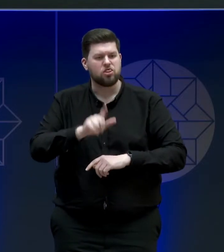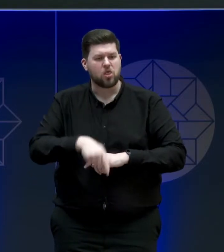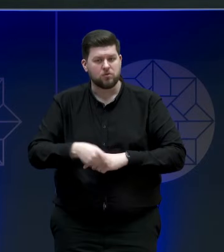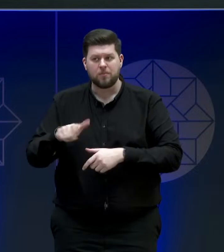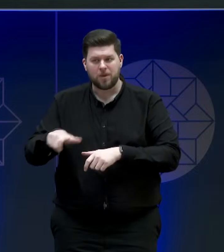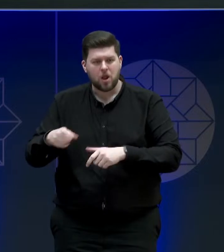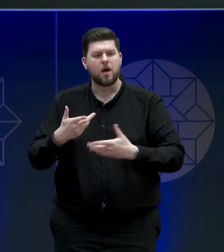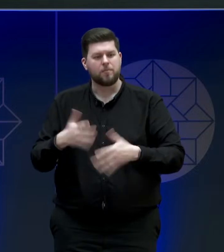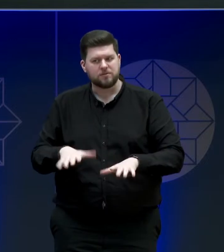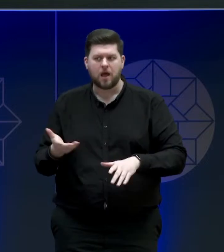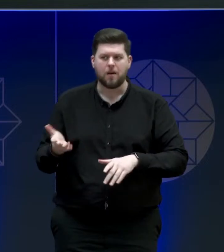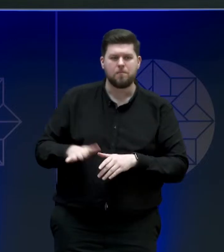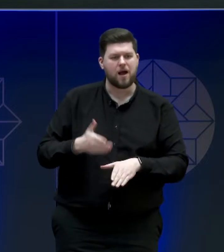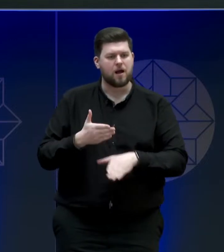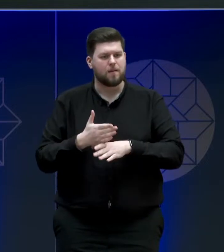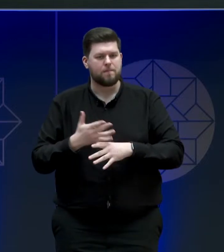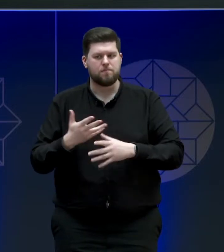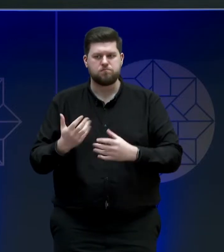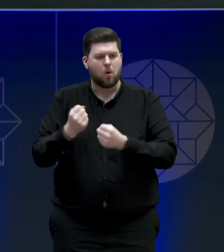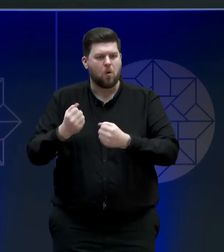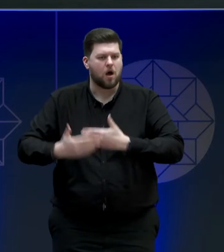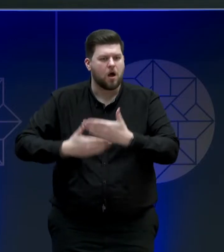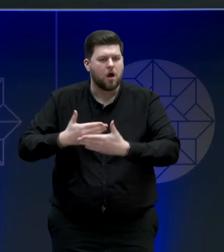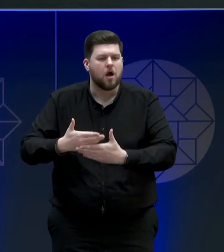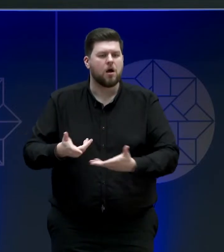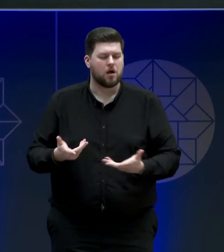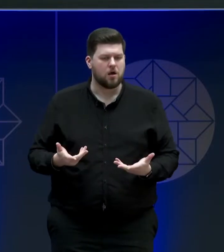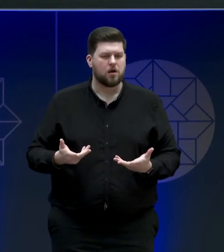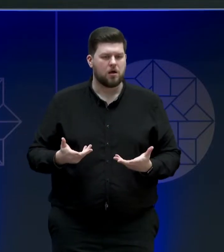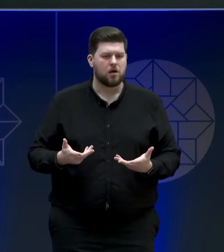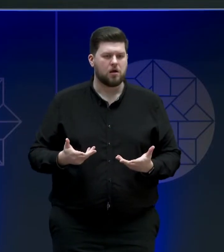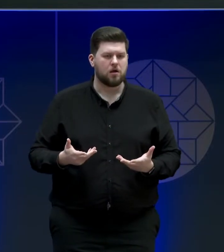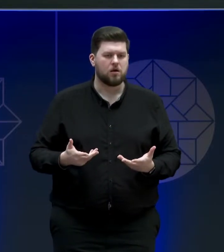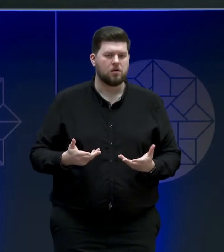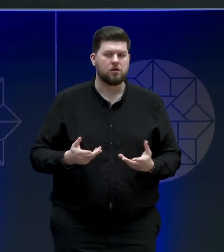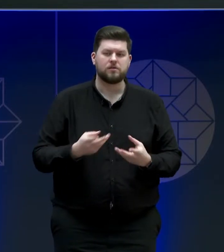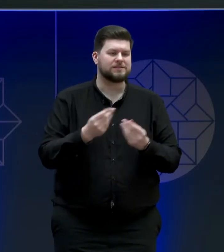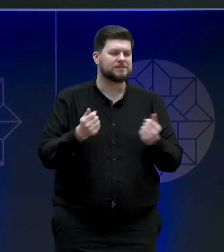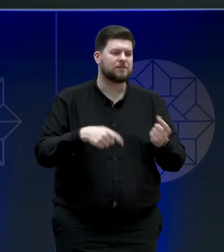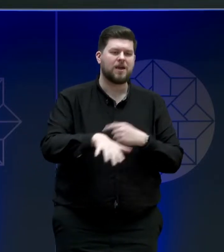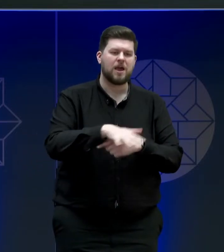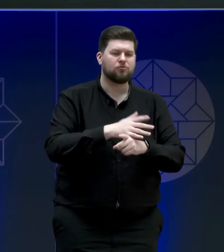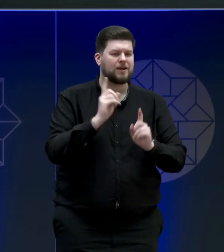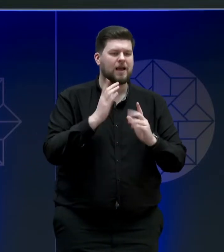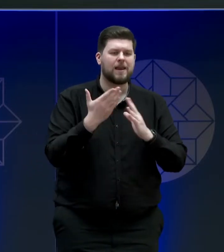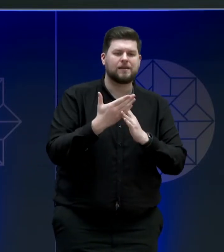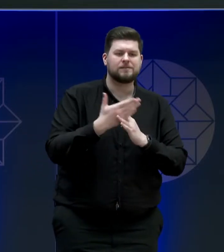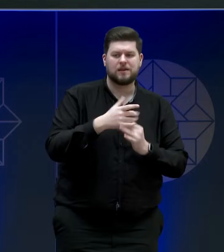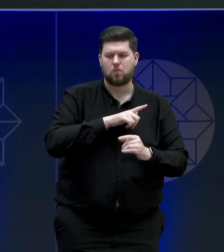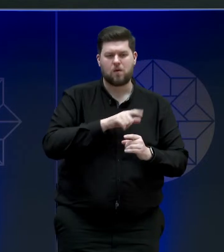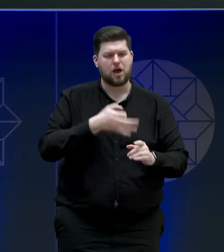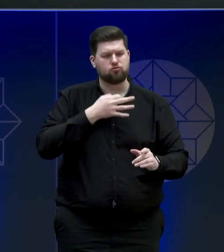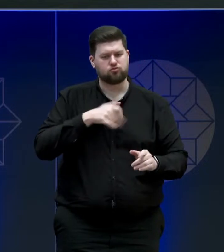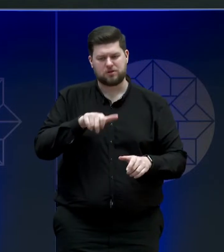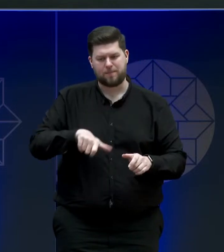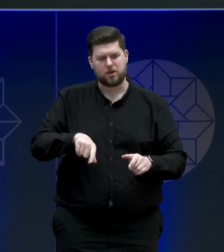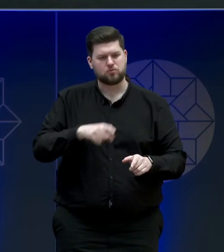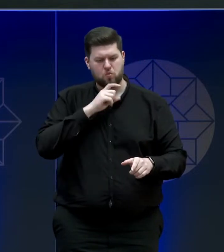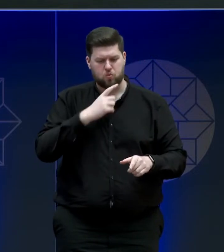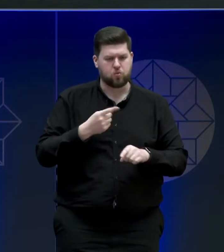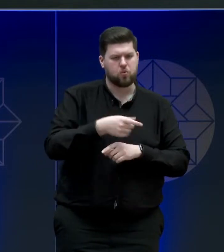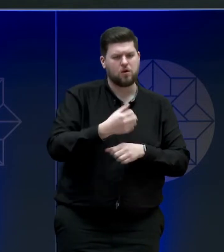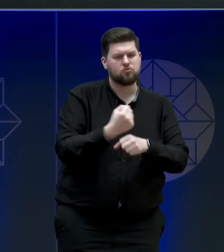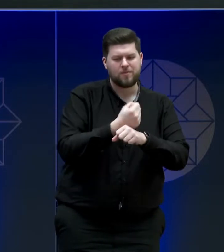evening. Now, on Friday evening, some of the conditions were completely and utterly inaccessible because of the risks to power workers. We've